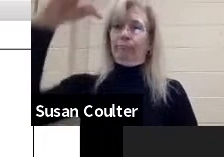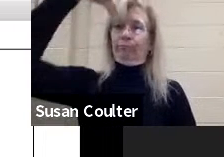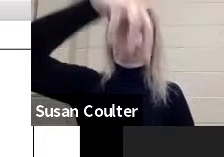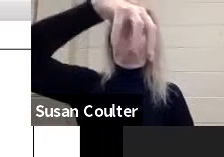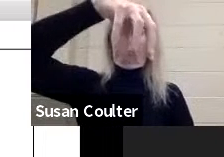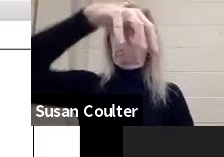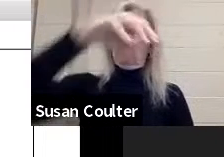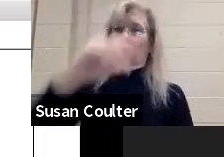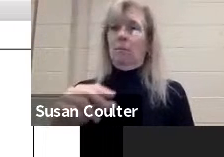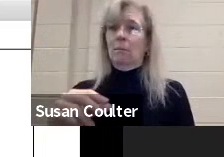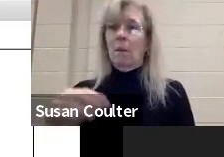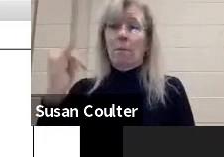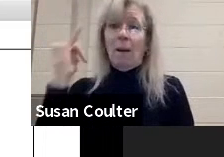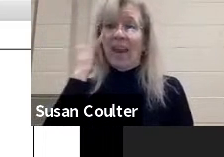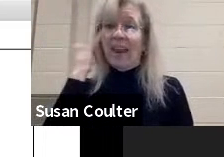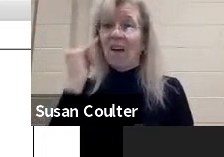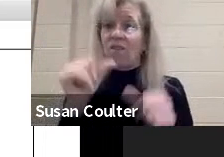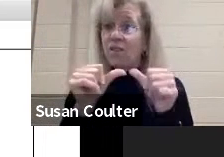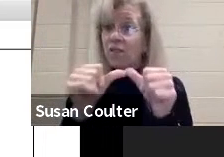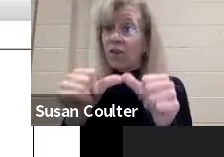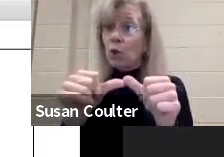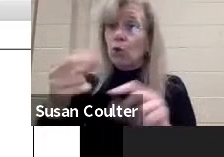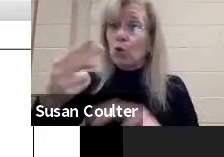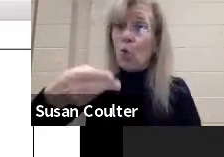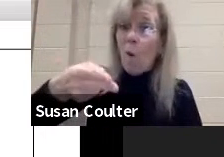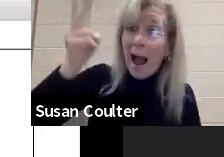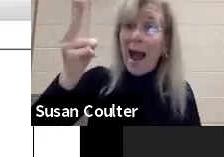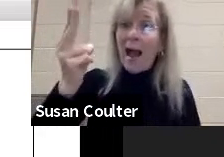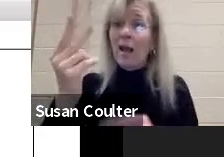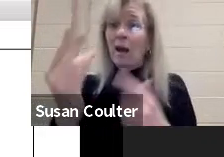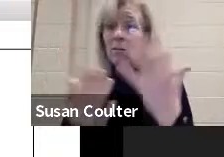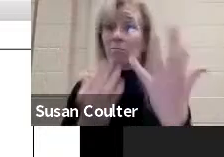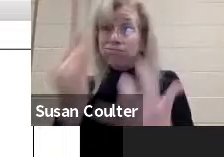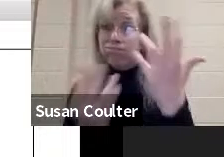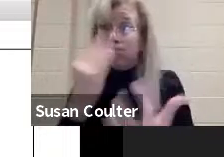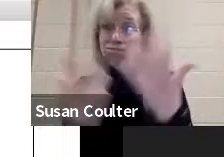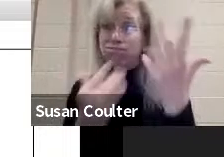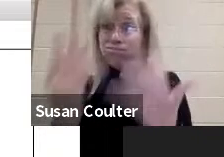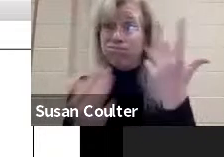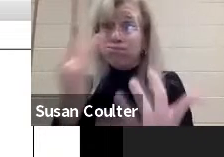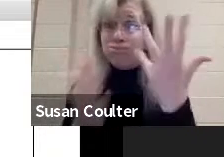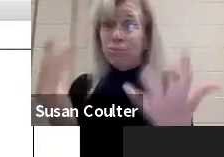lid, but if too high,